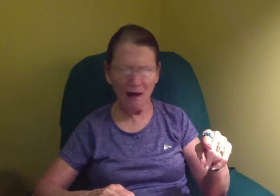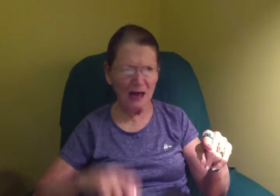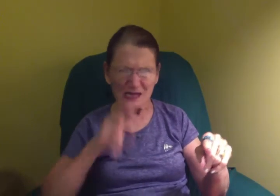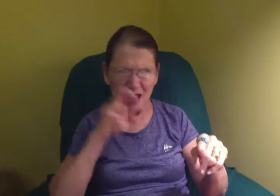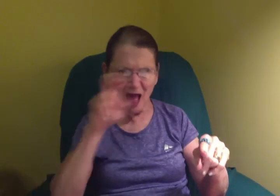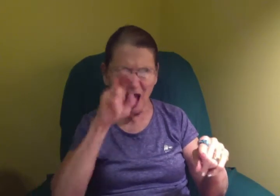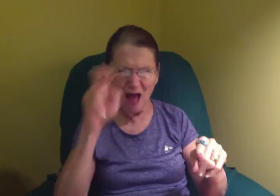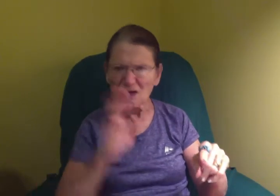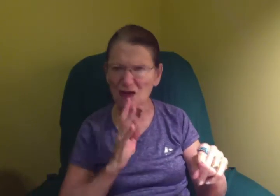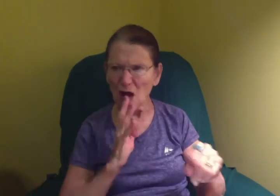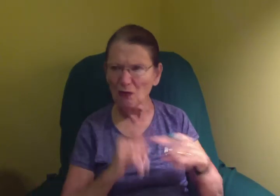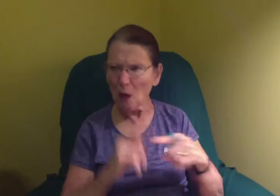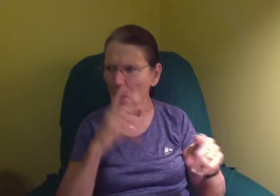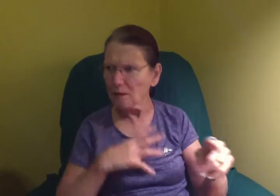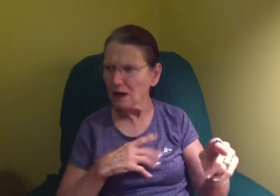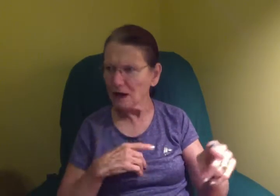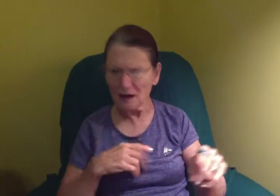She's a birthday birthday.